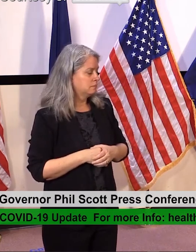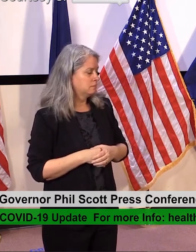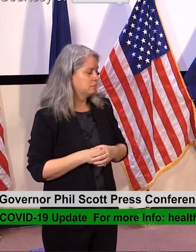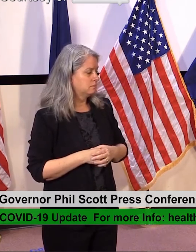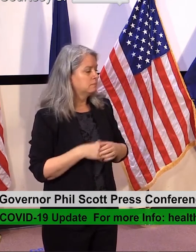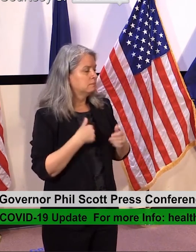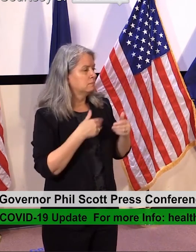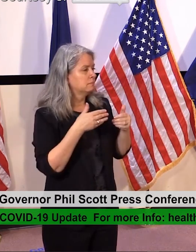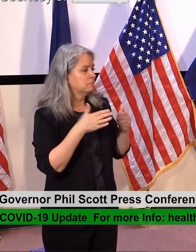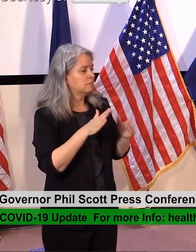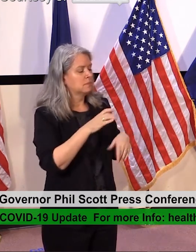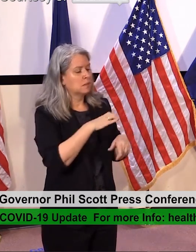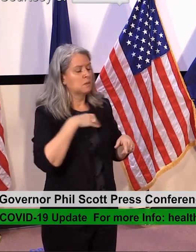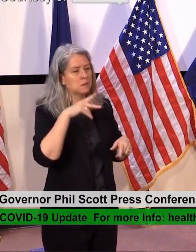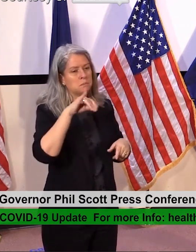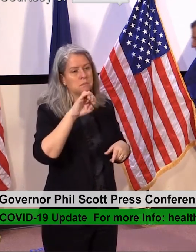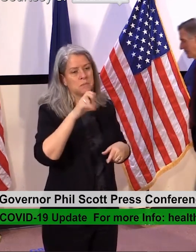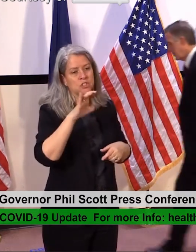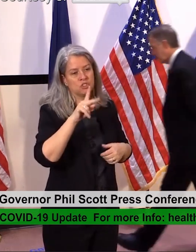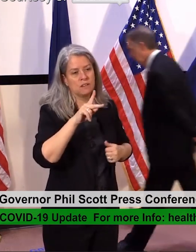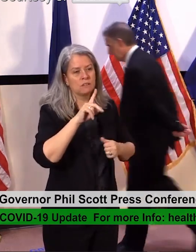I'm going to let Commissioner Pichek answer that question.